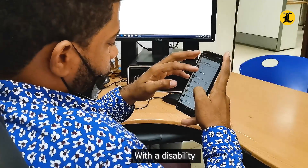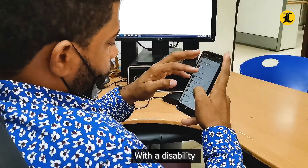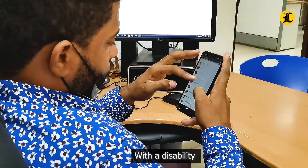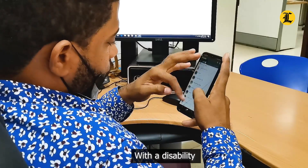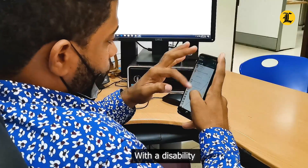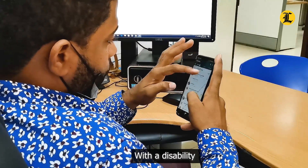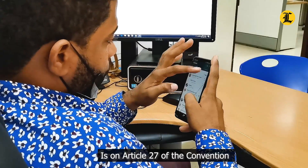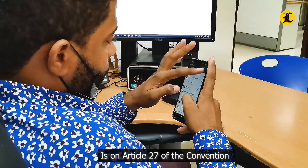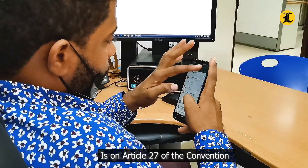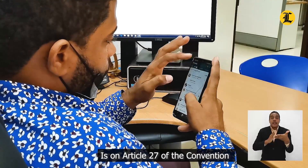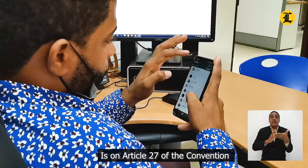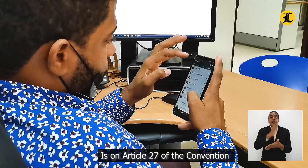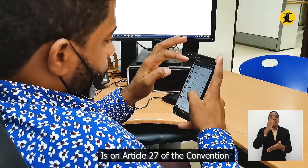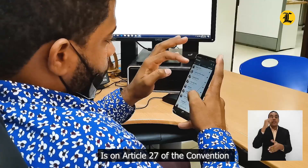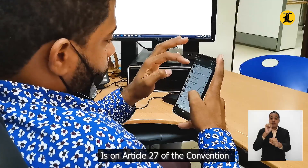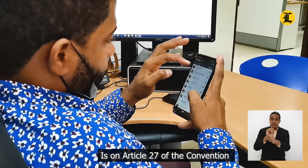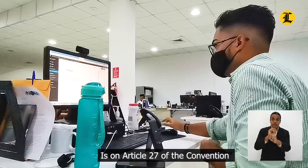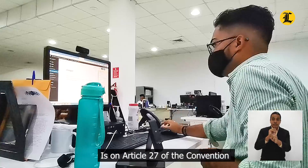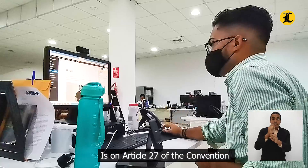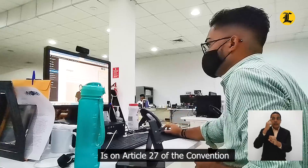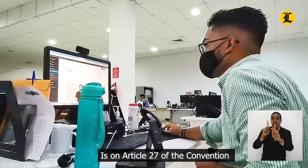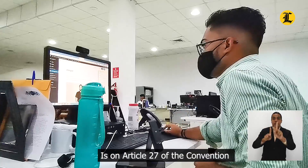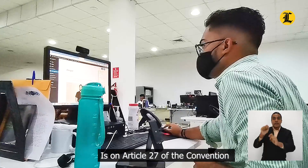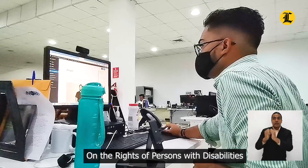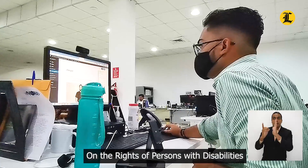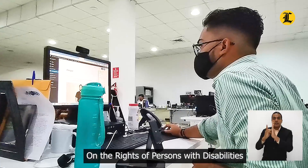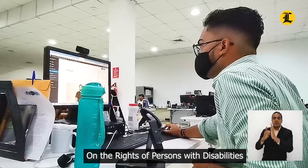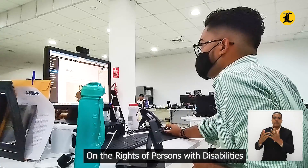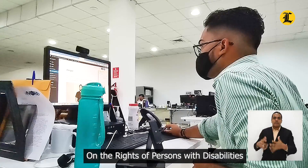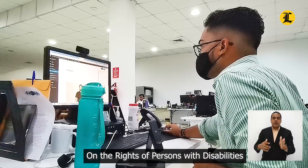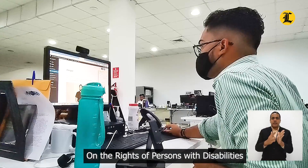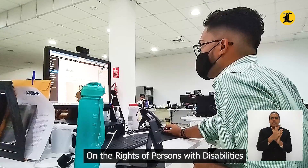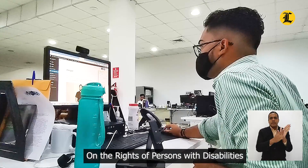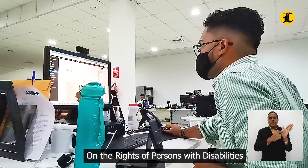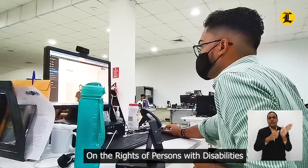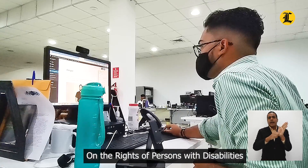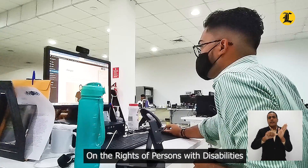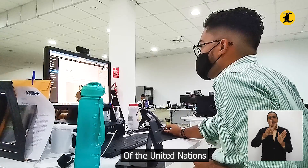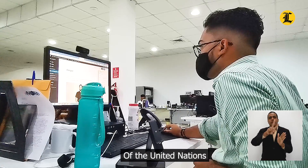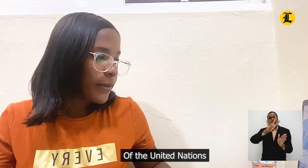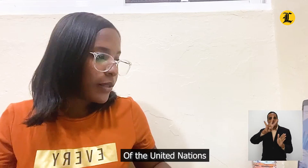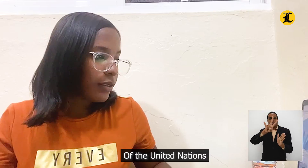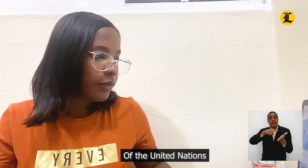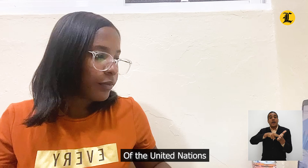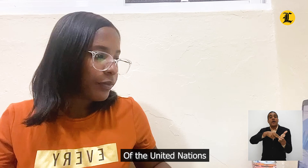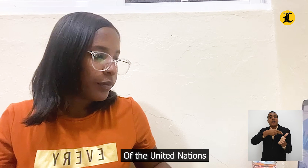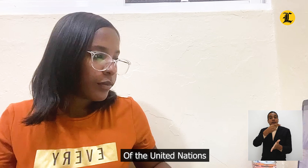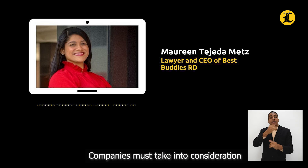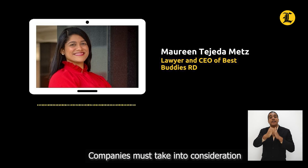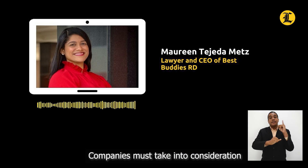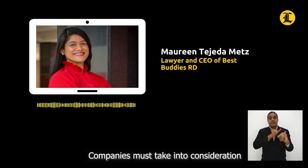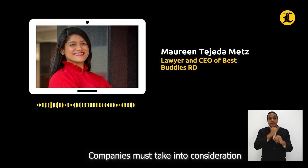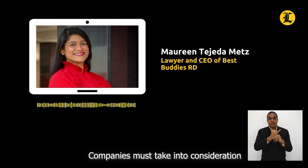people with a disability is on Article 27 of the Convention on the Rights of Persons with Disabilities of the United